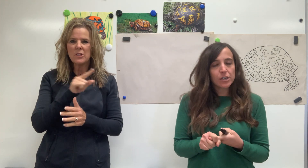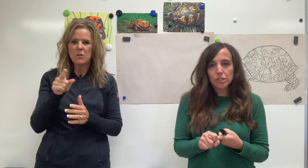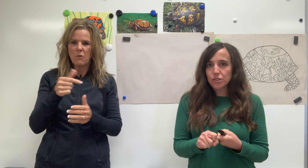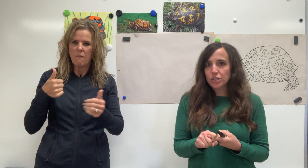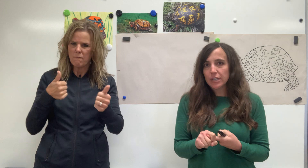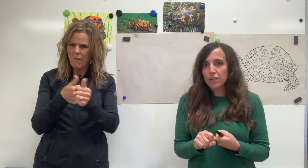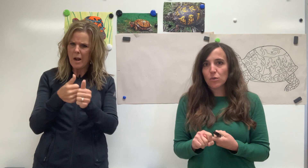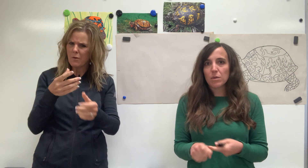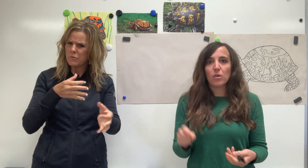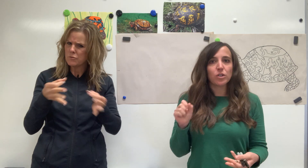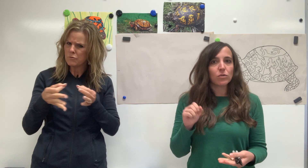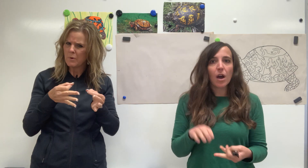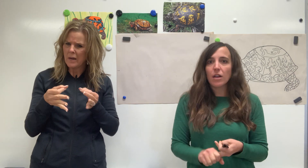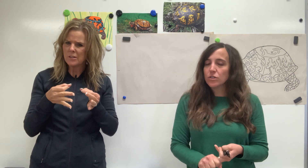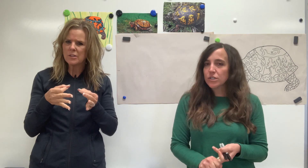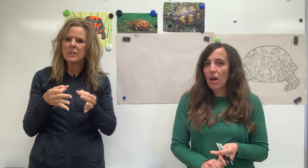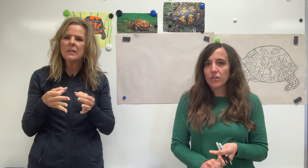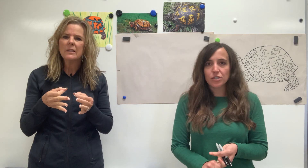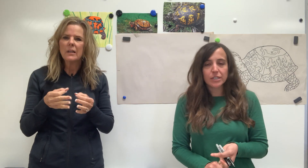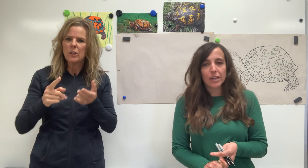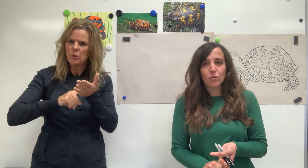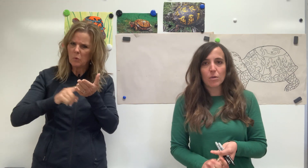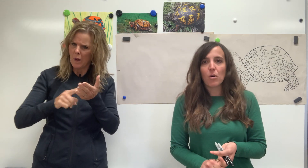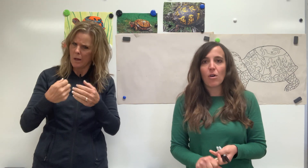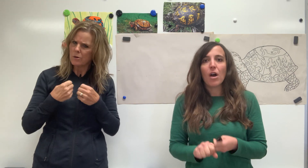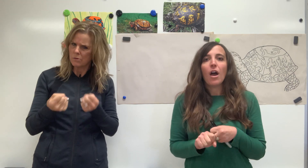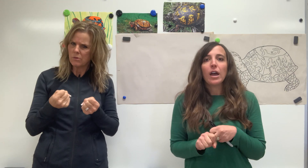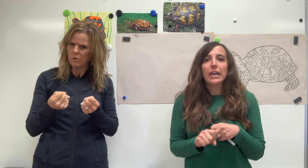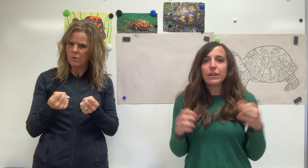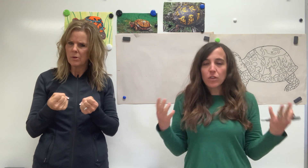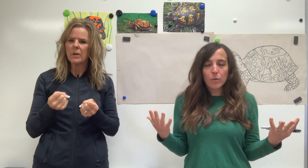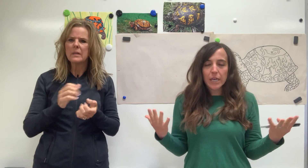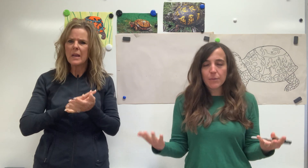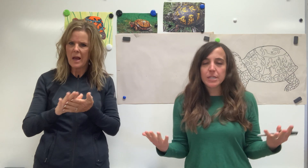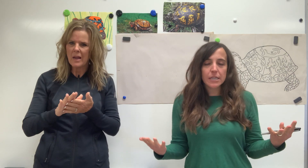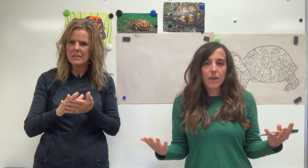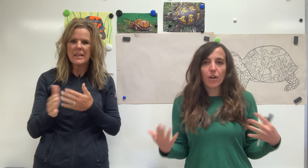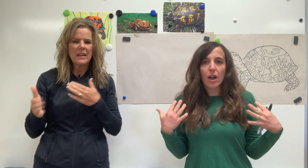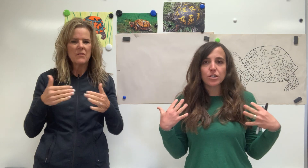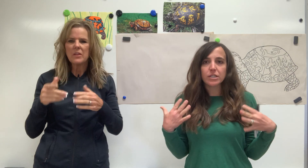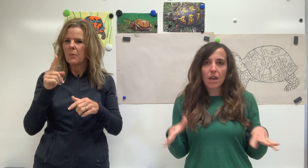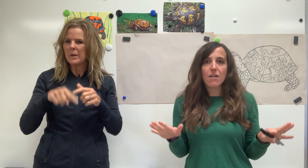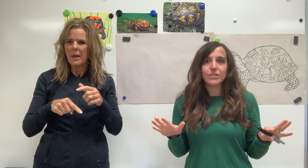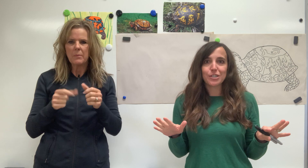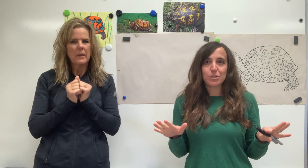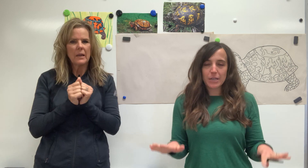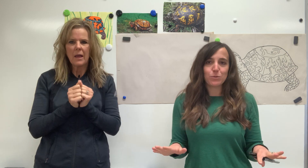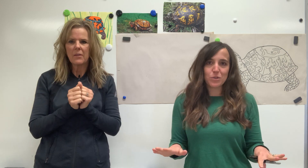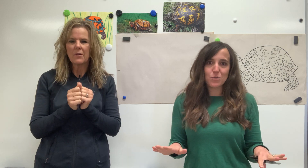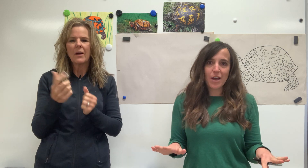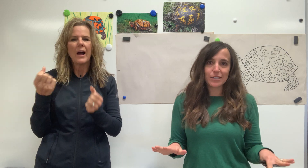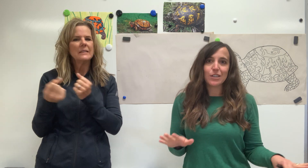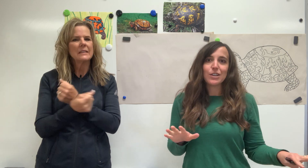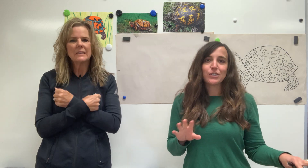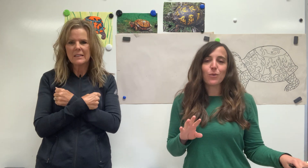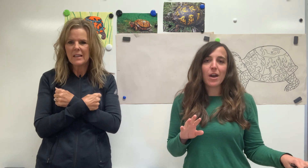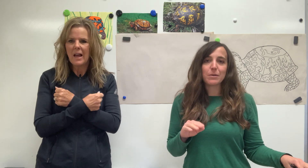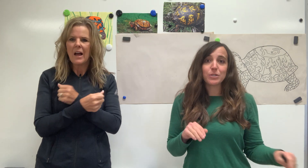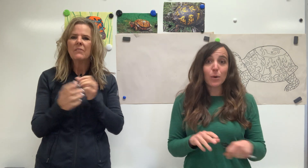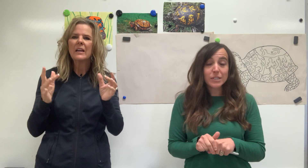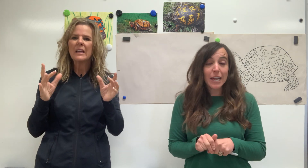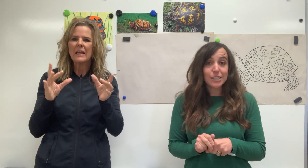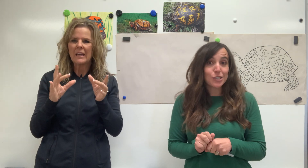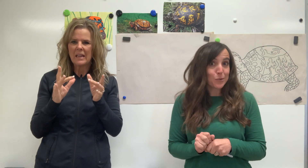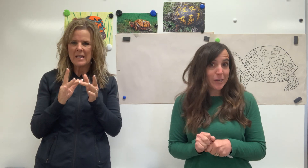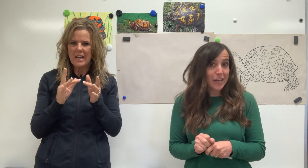follow directions just like normal. You colored solid just like normal. Even though we can't be together, I just love touching base with you guys. So I